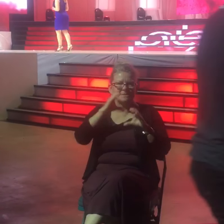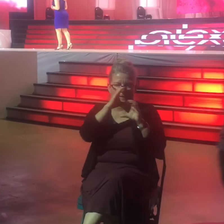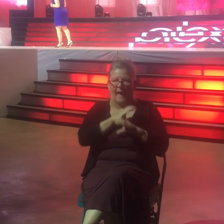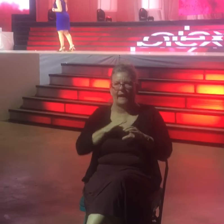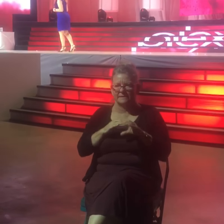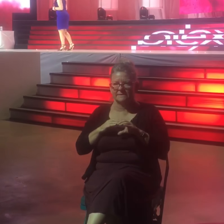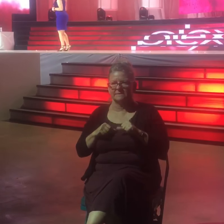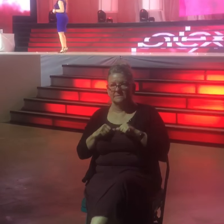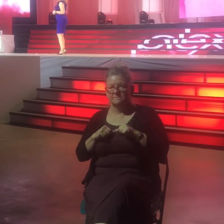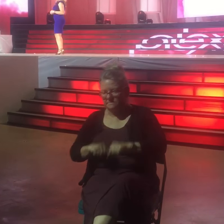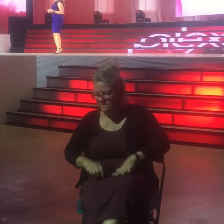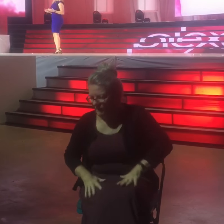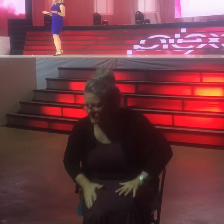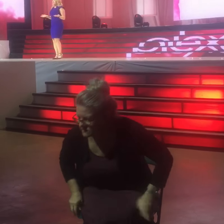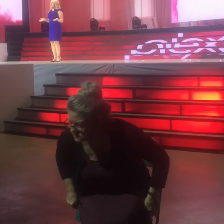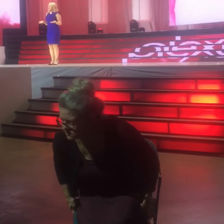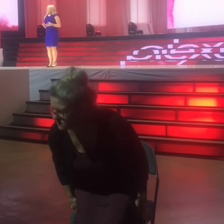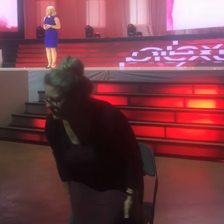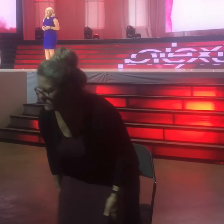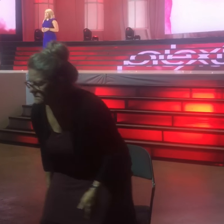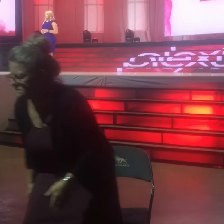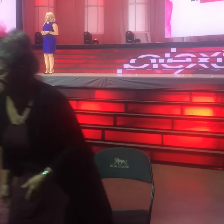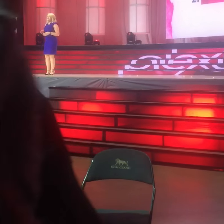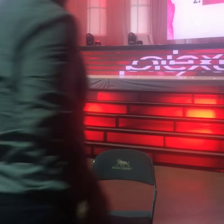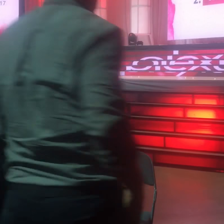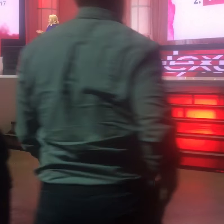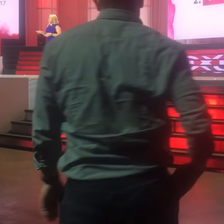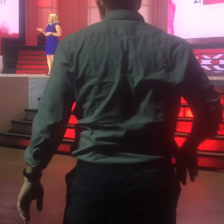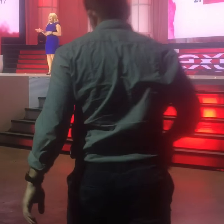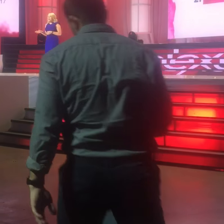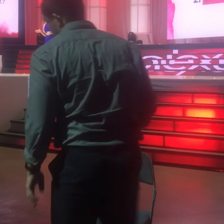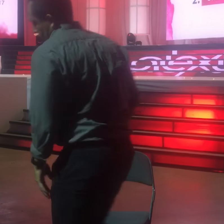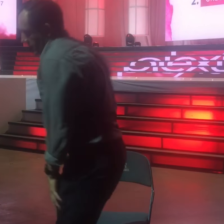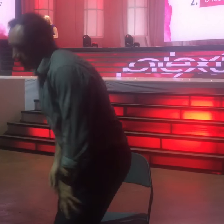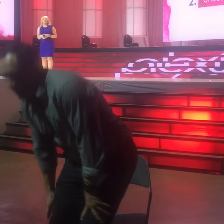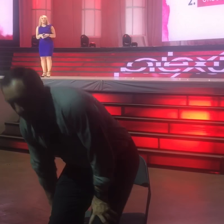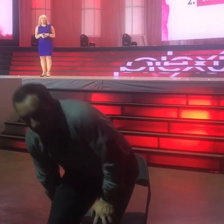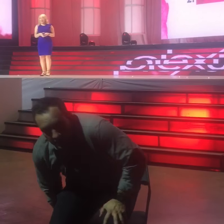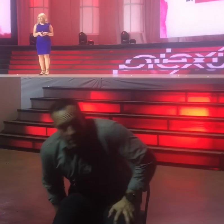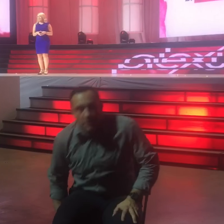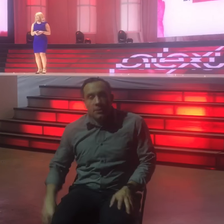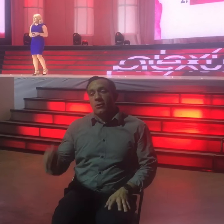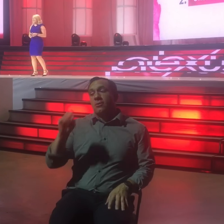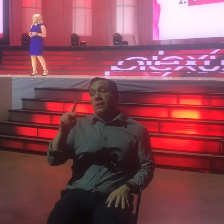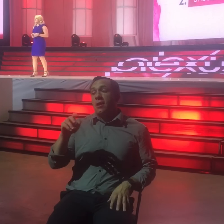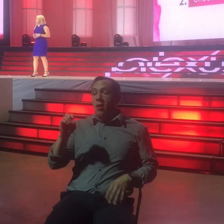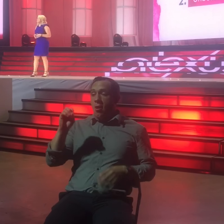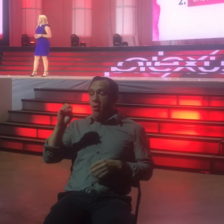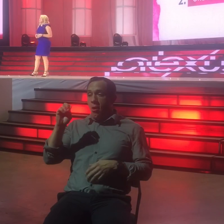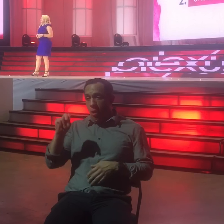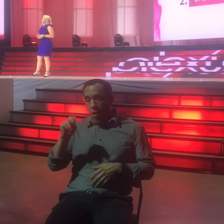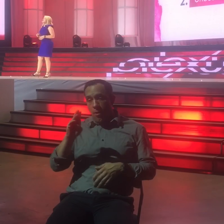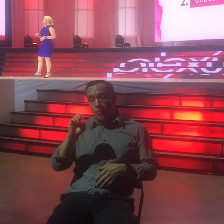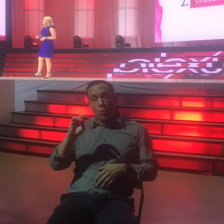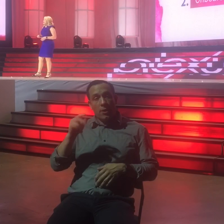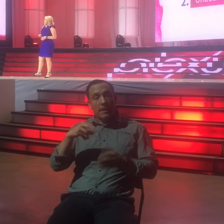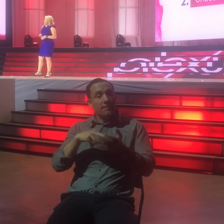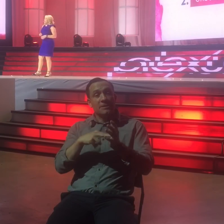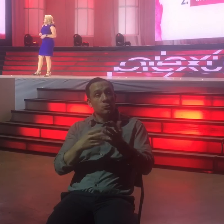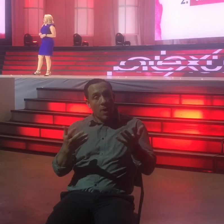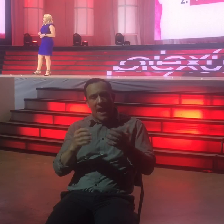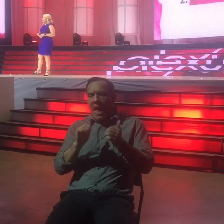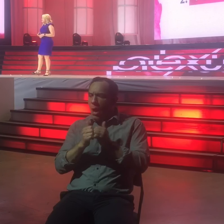you with onboarding. Now, if you've never heard that term before, it's simply how you train and get your new ambassador started. Wouldn't